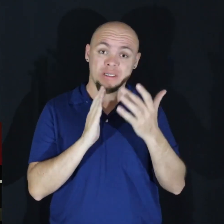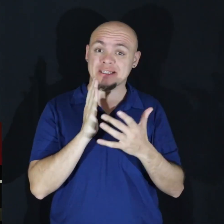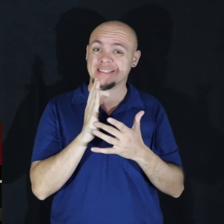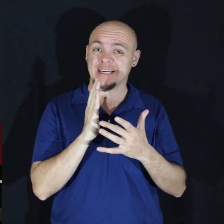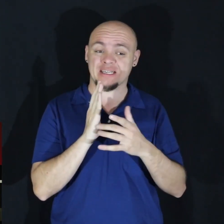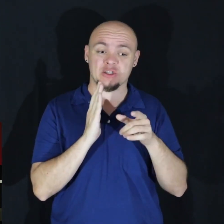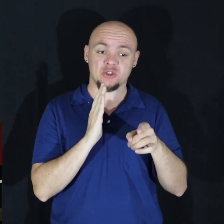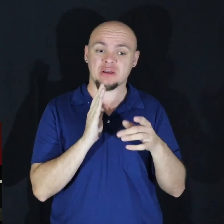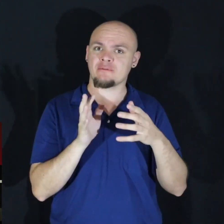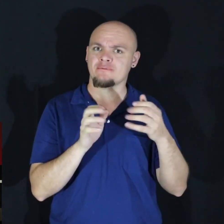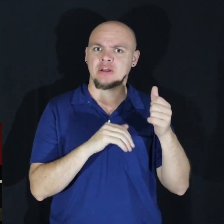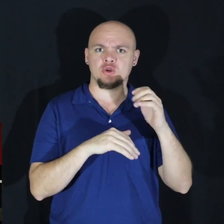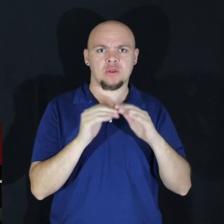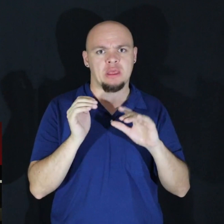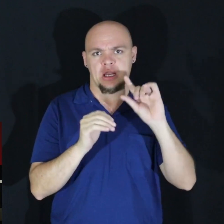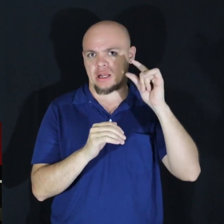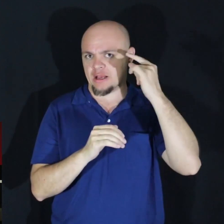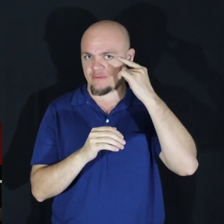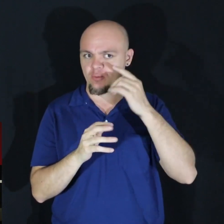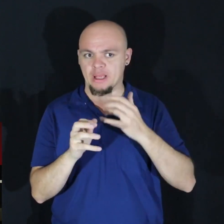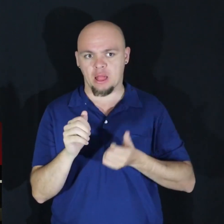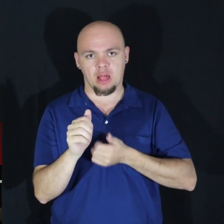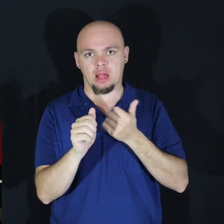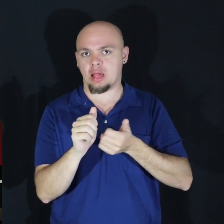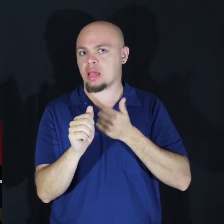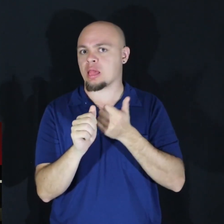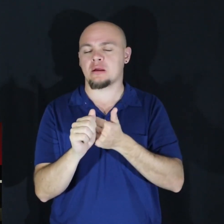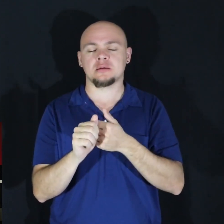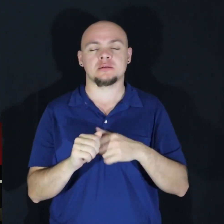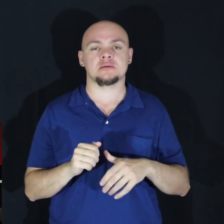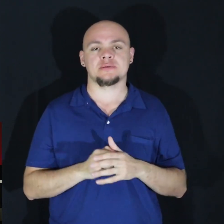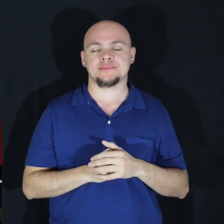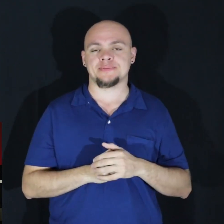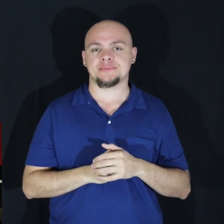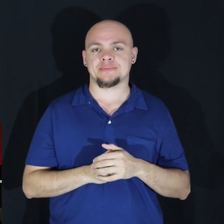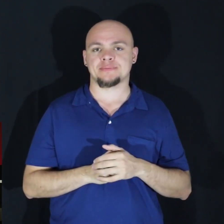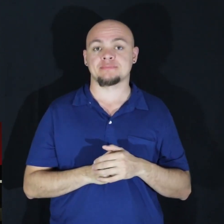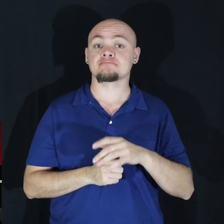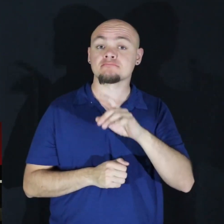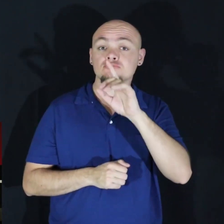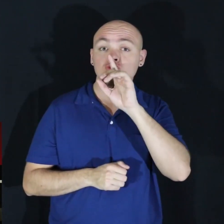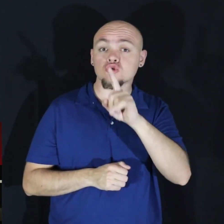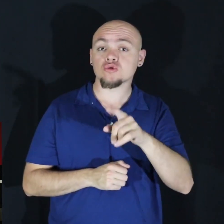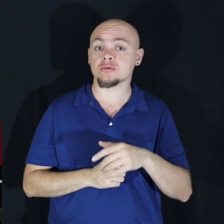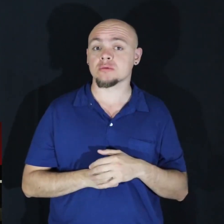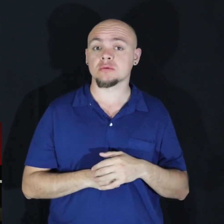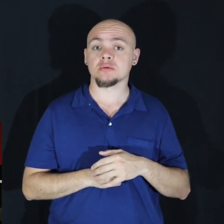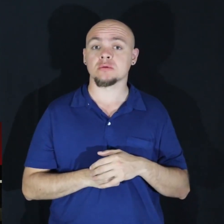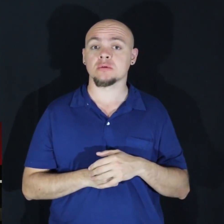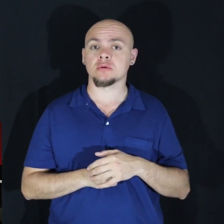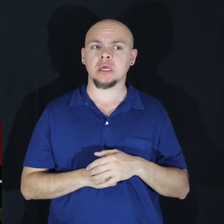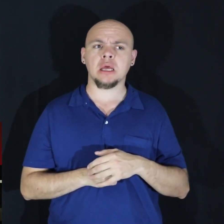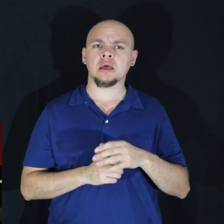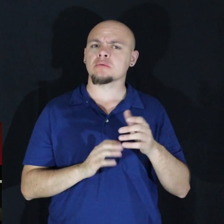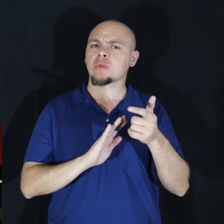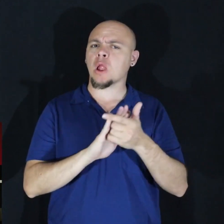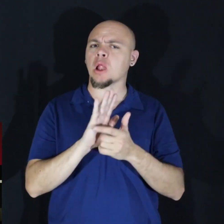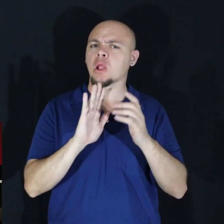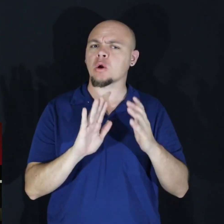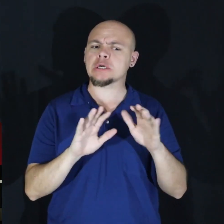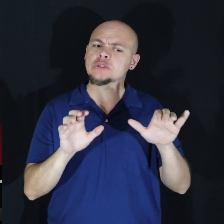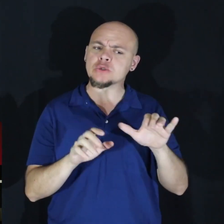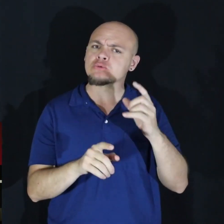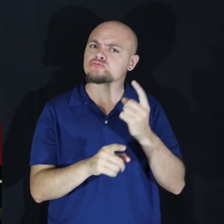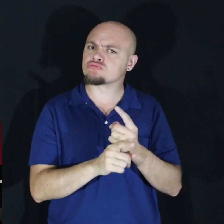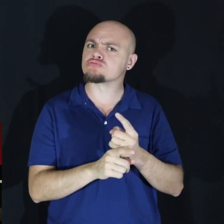way faster than government can keep up. And sure, Prosecutors are doing what they do. They're finding the criminals.